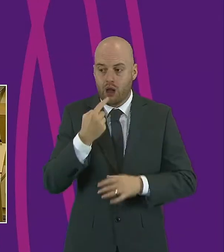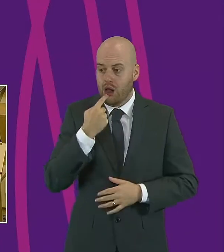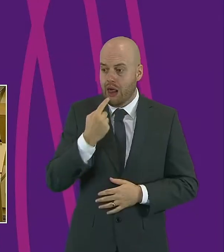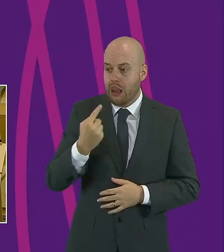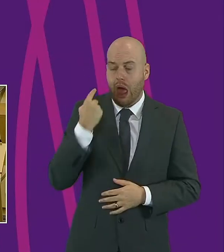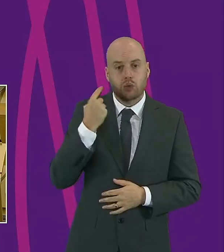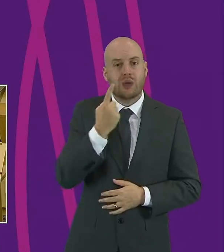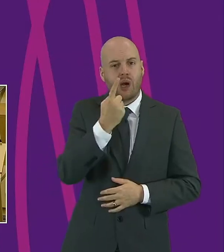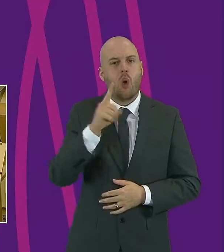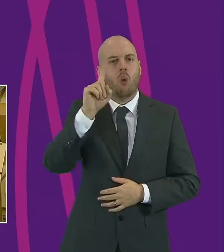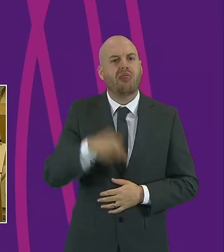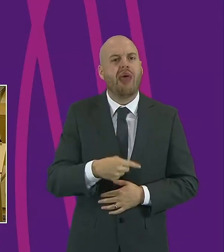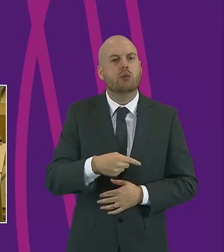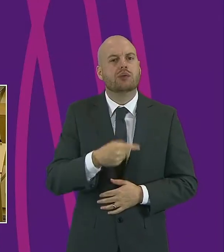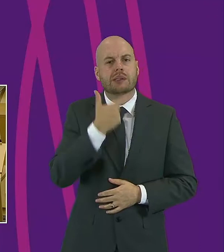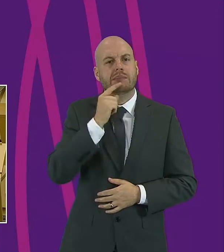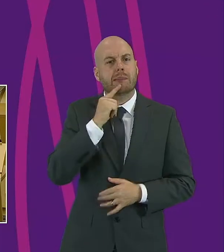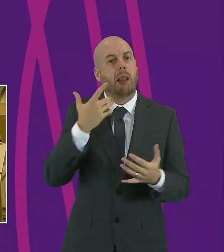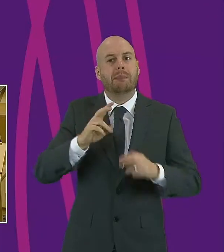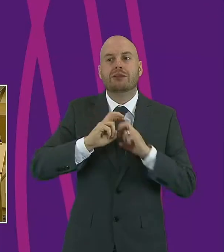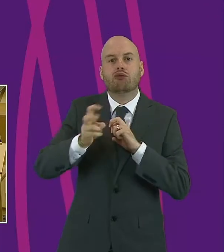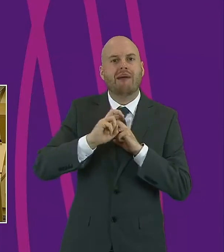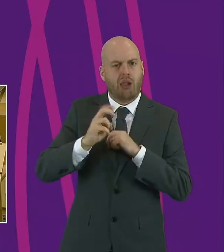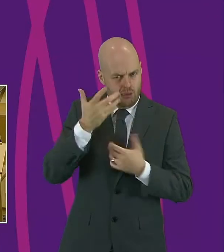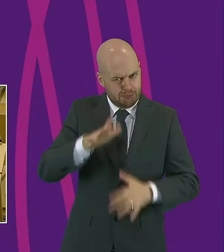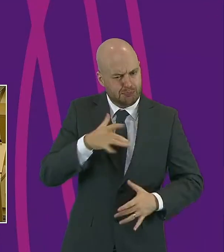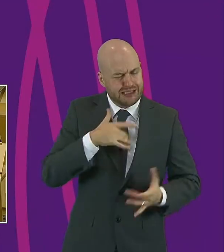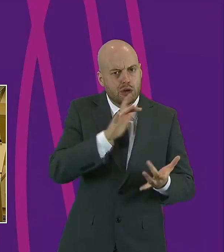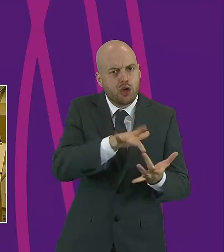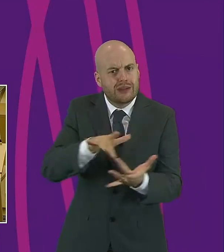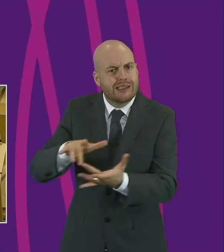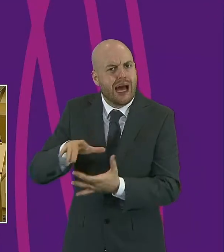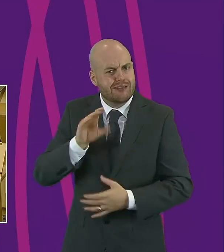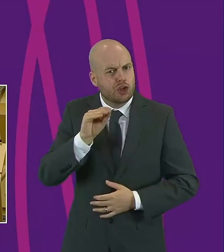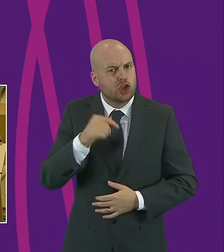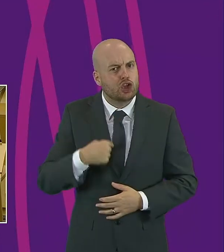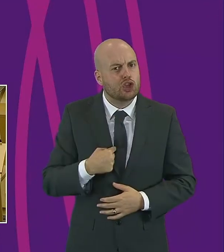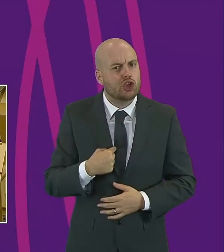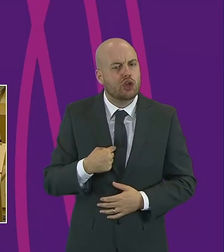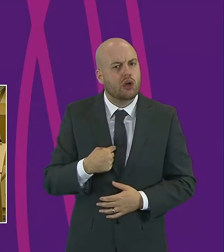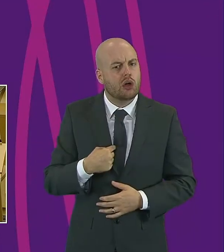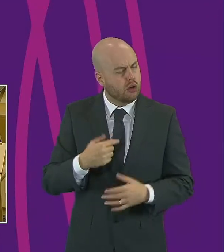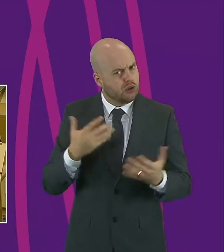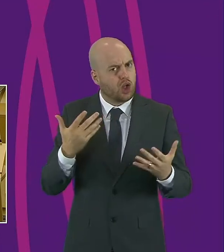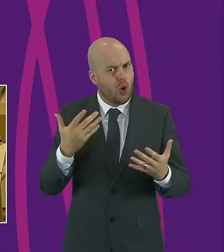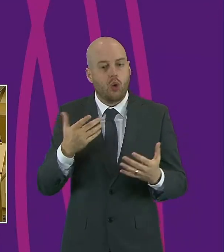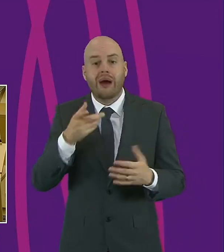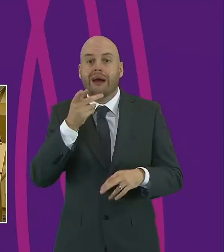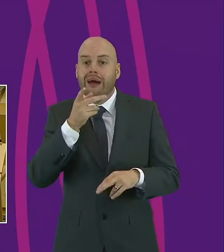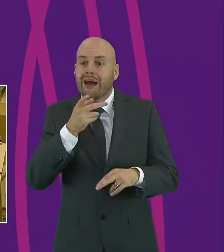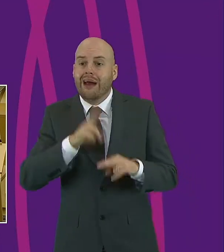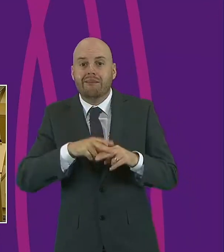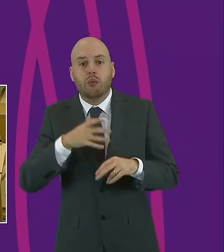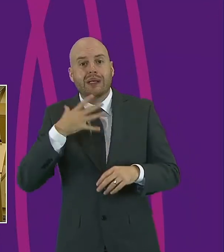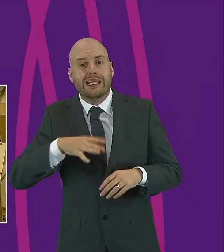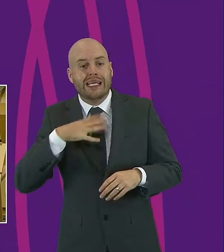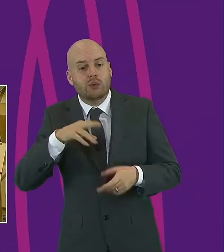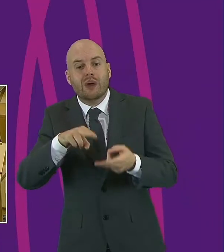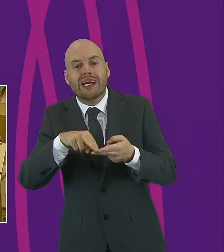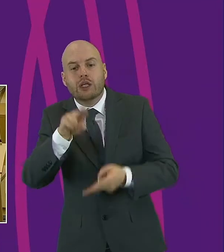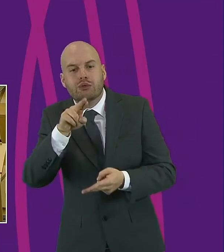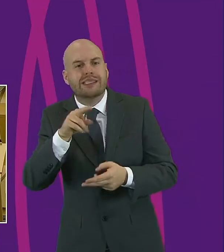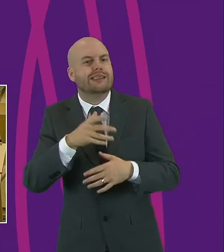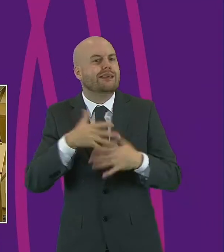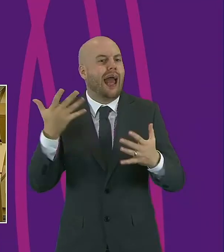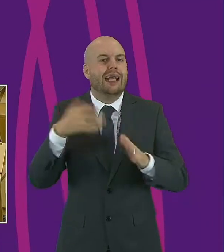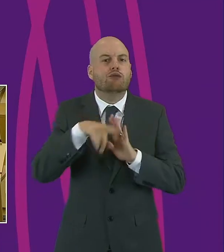travellers. We will increase that as the numbers of countries in quarantine restrictions increases, and that may happen, of course, over the next